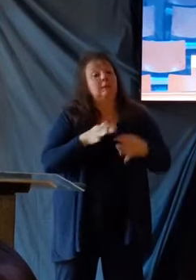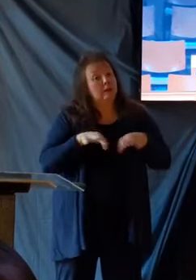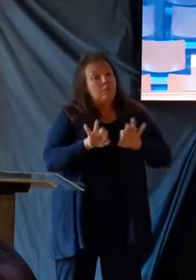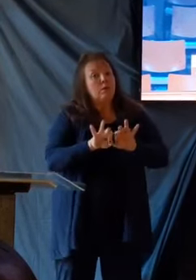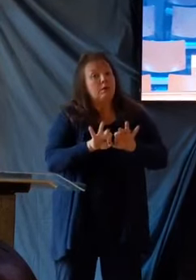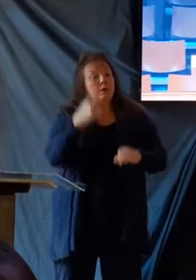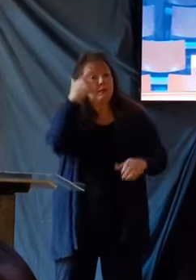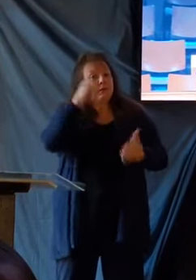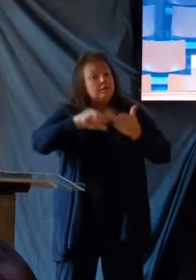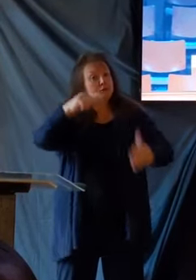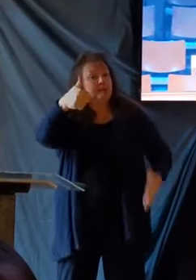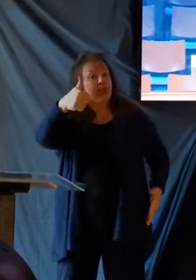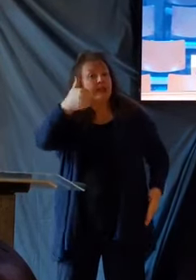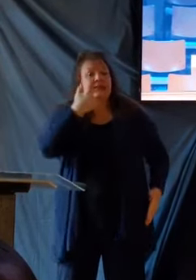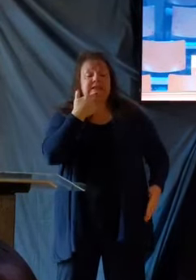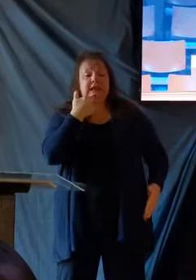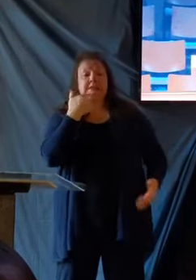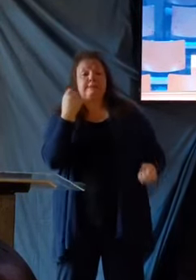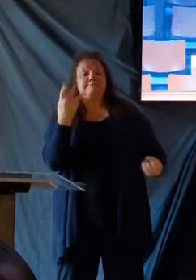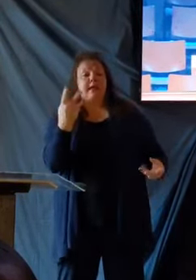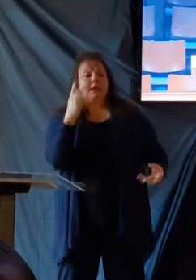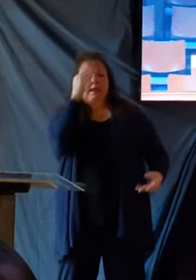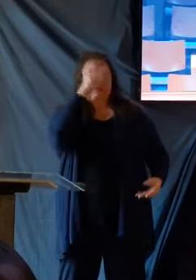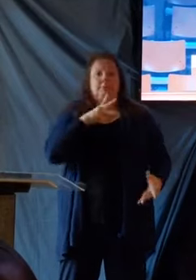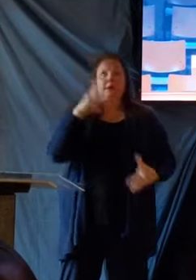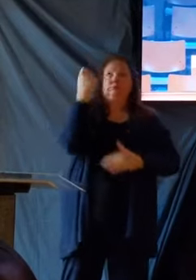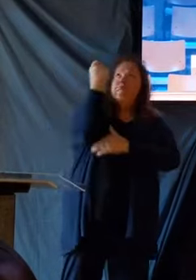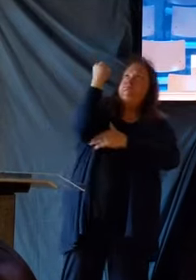important because verse 10 says there are many rebellious men,